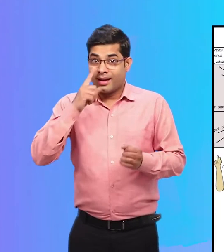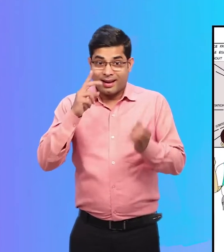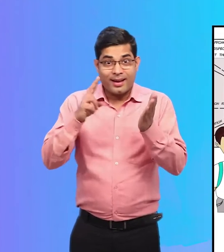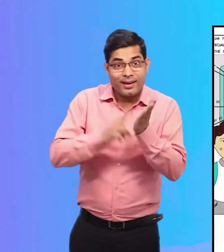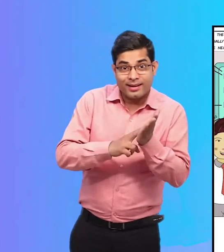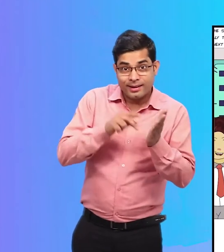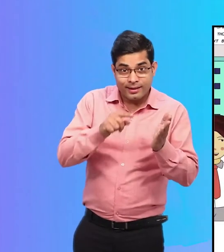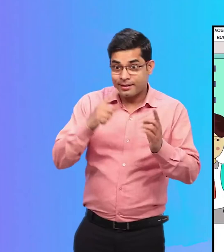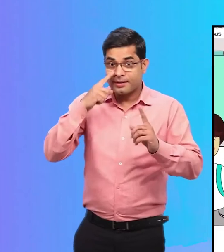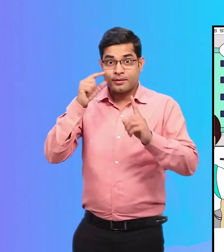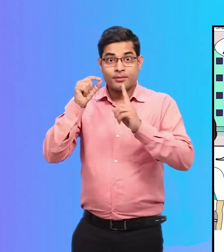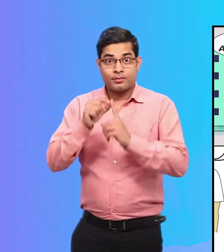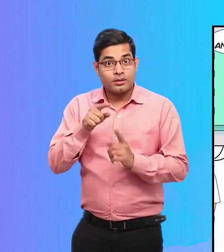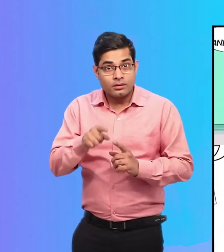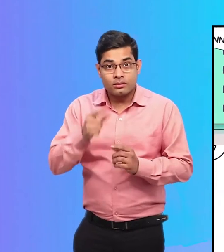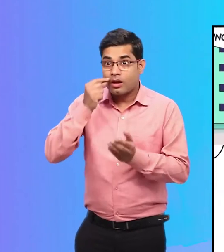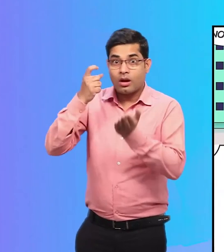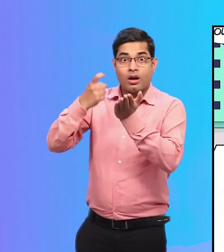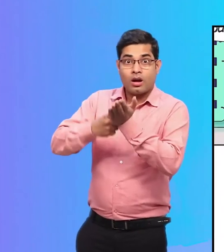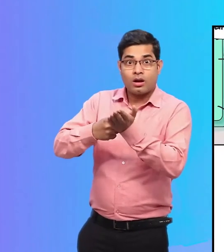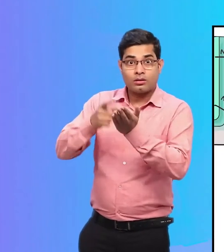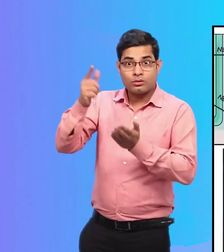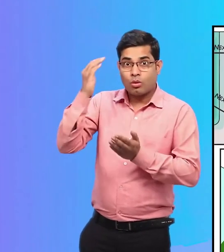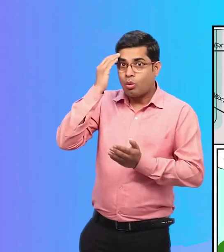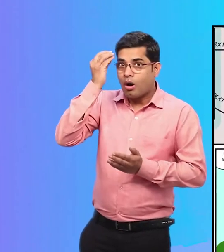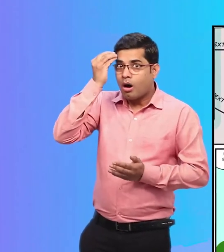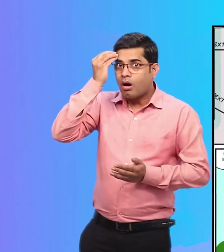Neeti and Priya are surprised by Rohan's awareness,